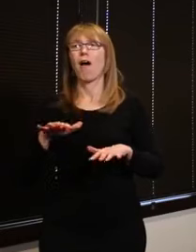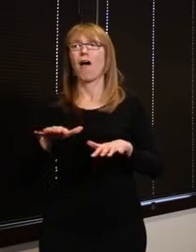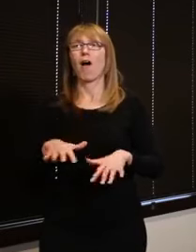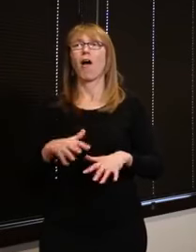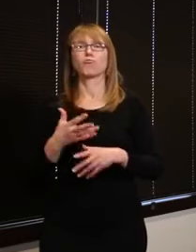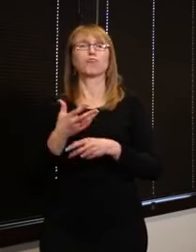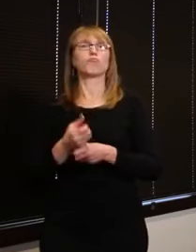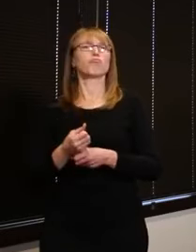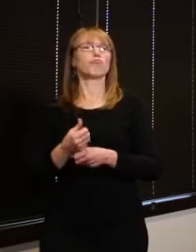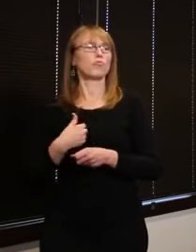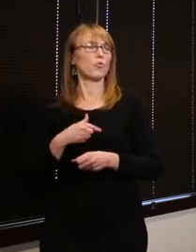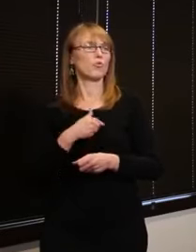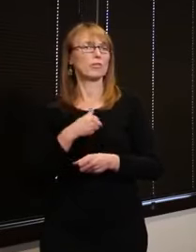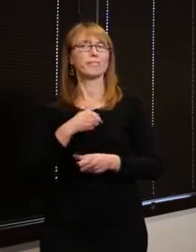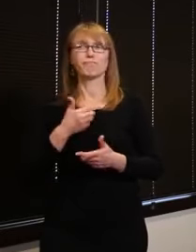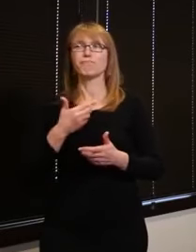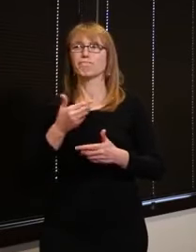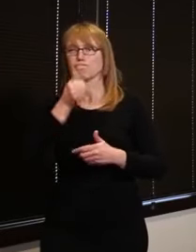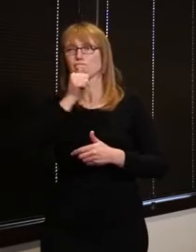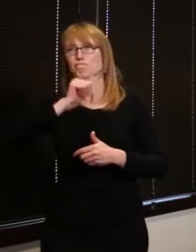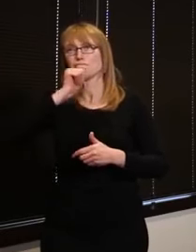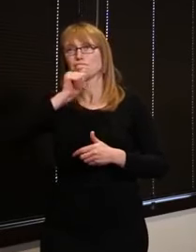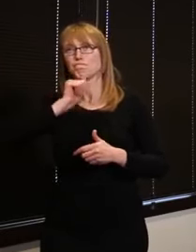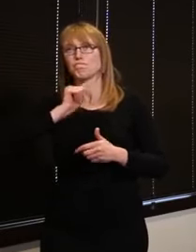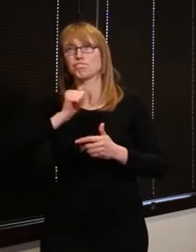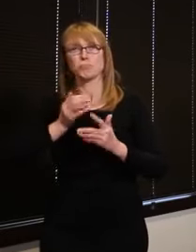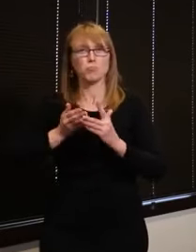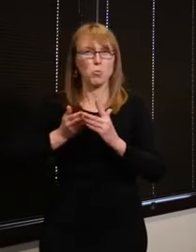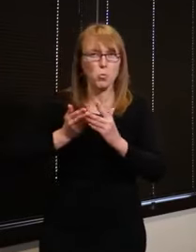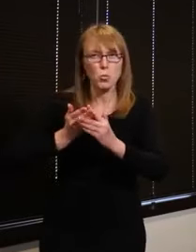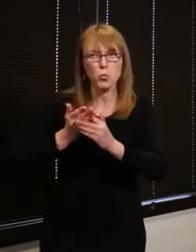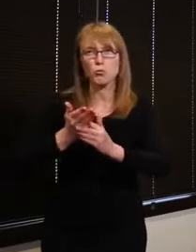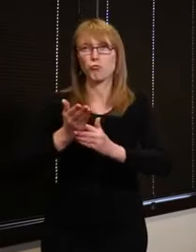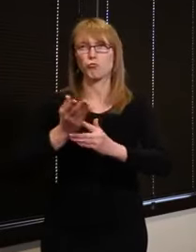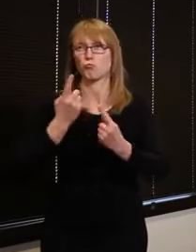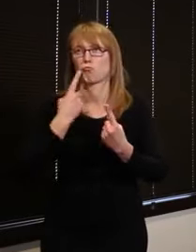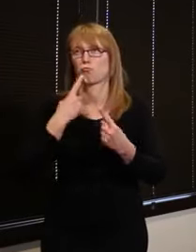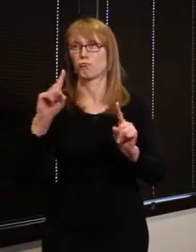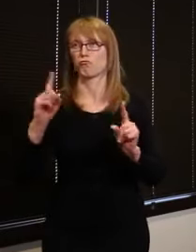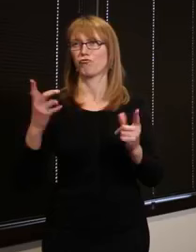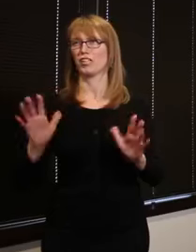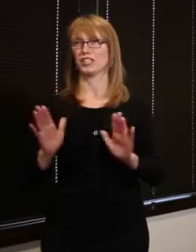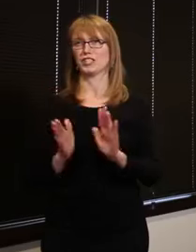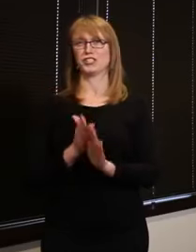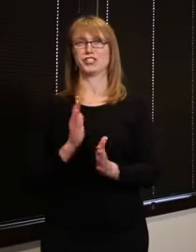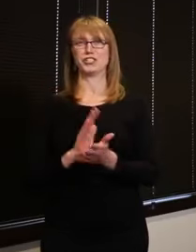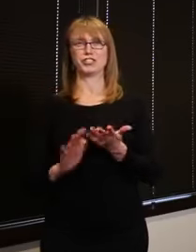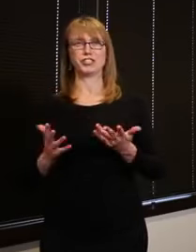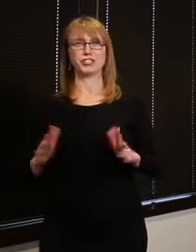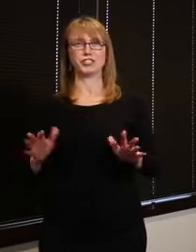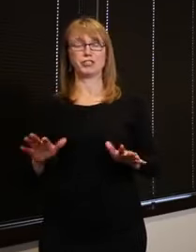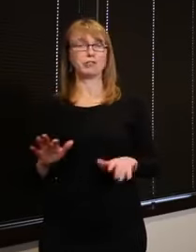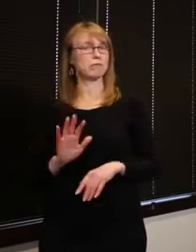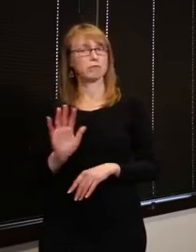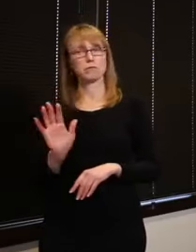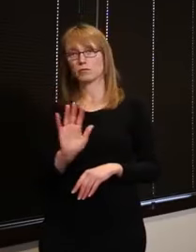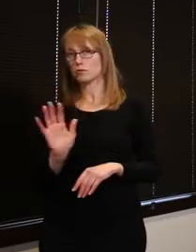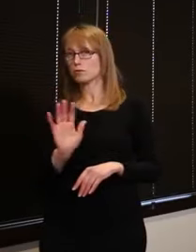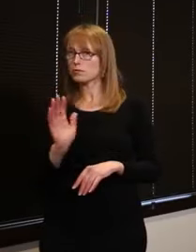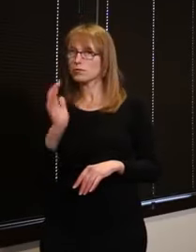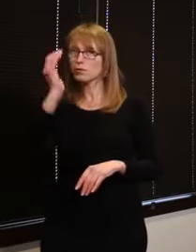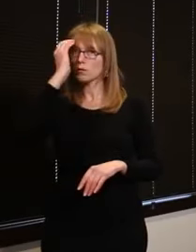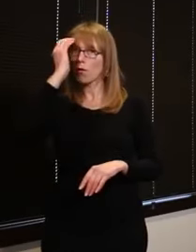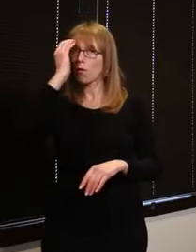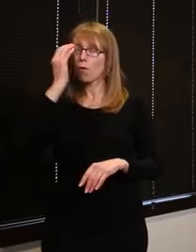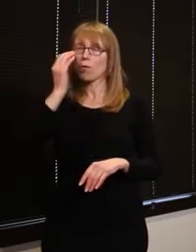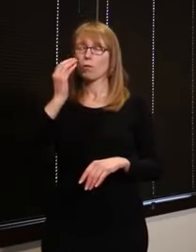sailing going forward, because that's just not true. We have to be very cognizant of the fact that the virus